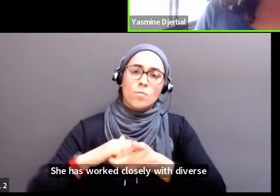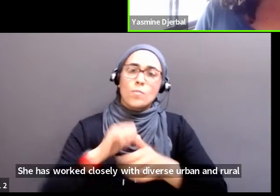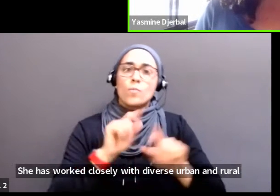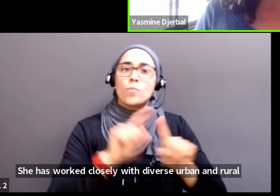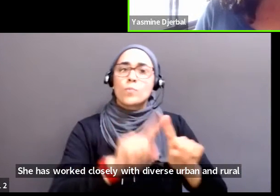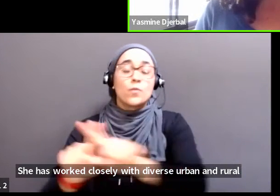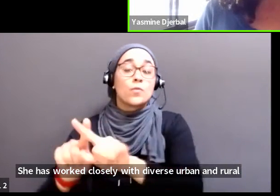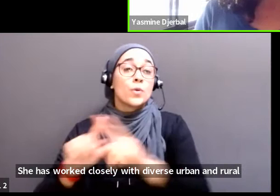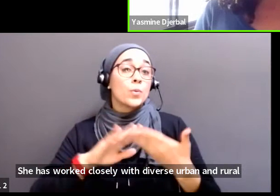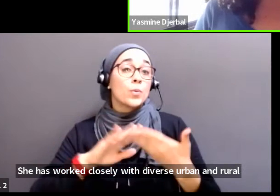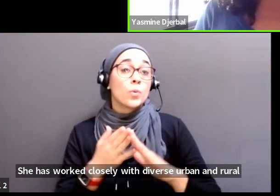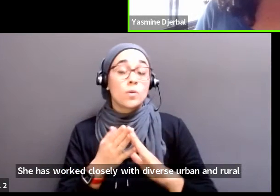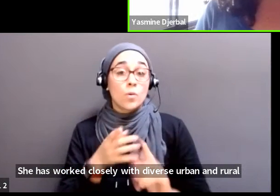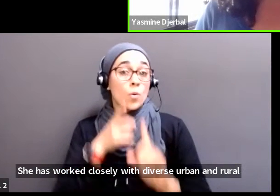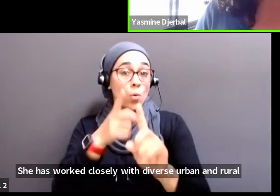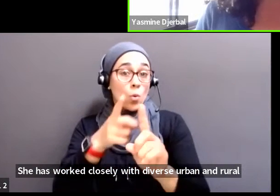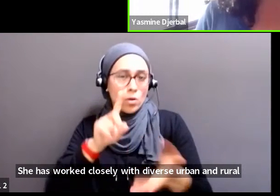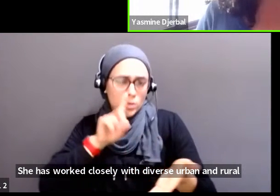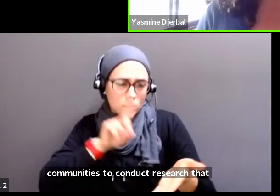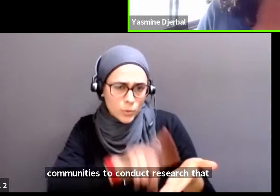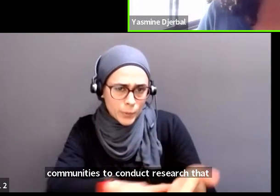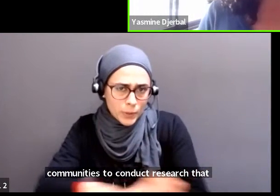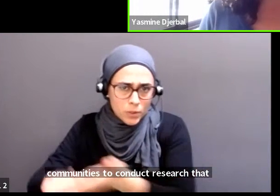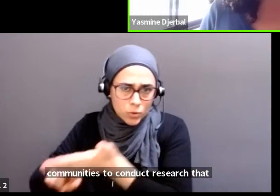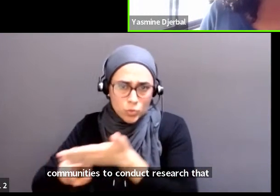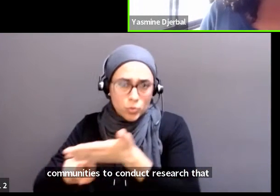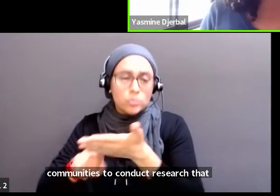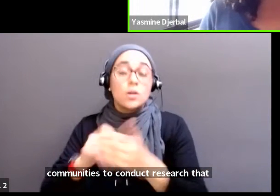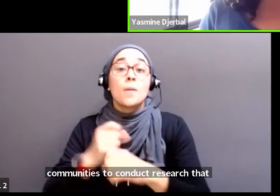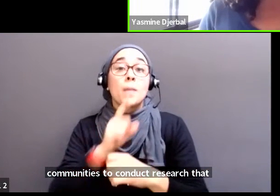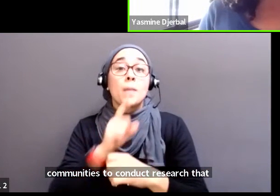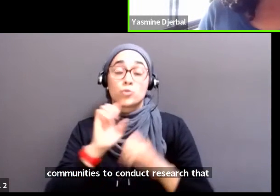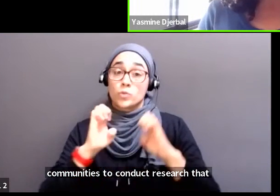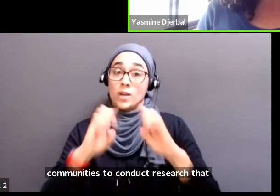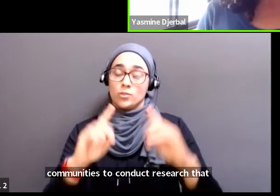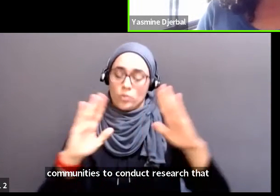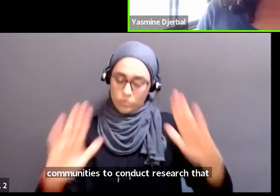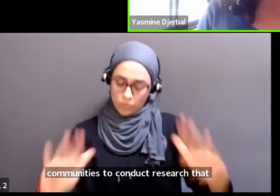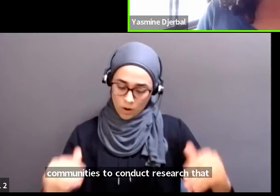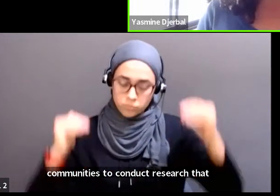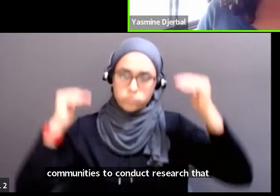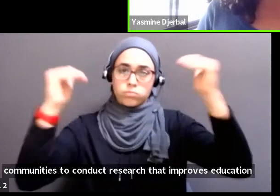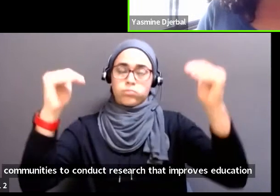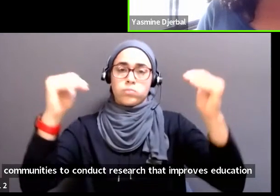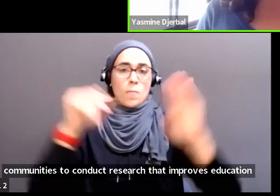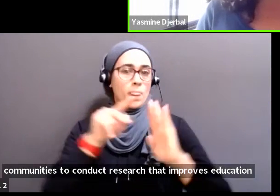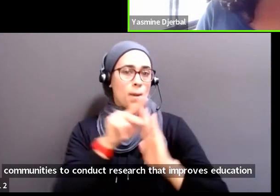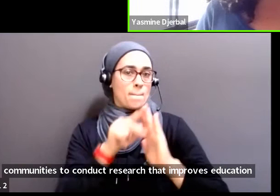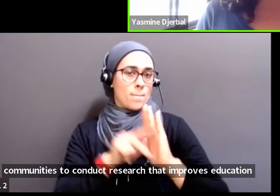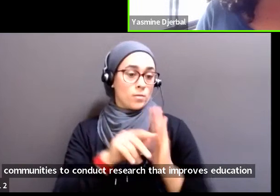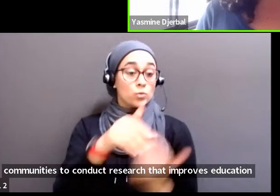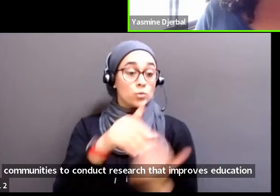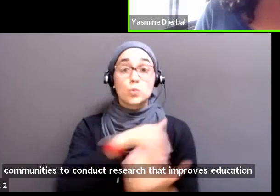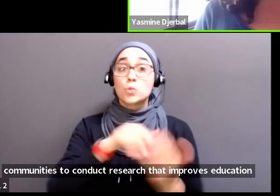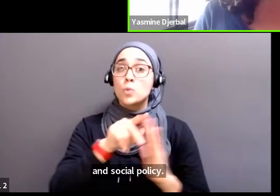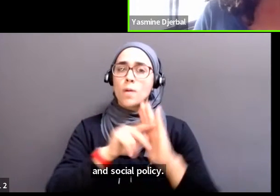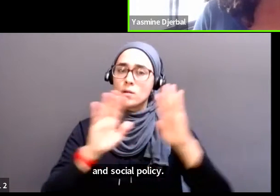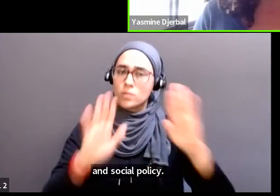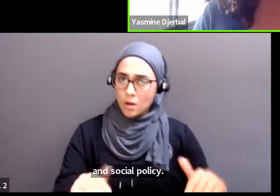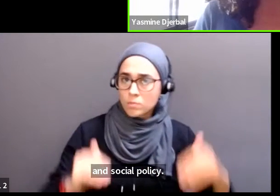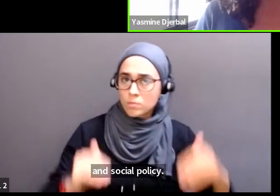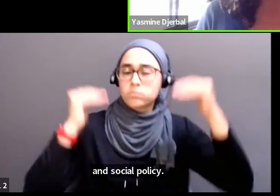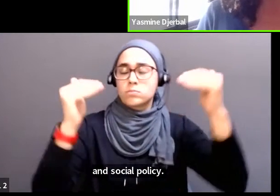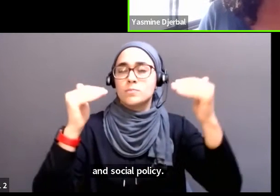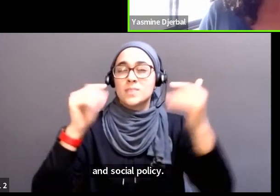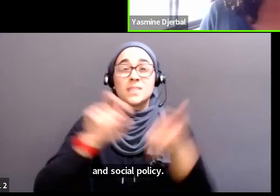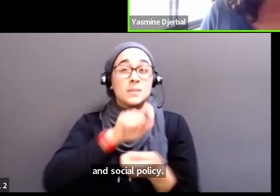conduct research that improves education and social policy, particularly for disadvantaged and marginalized